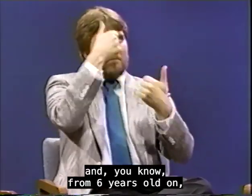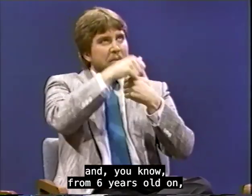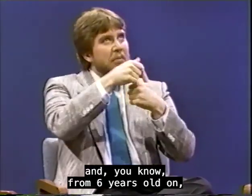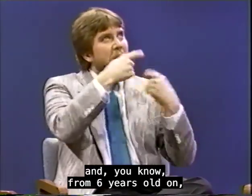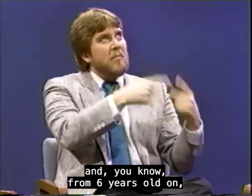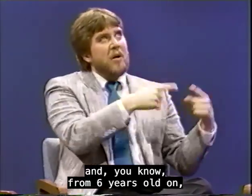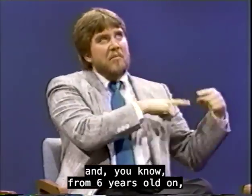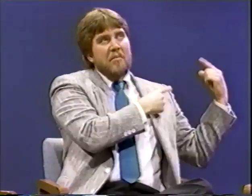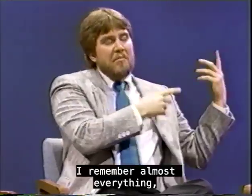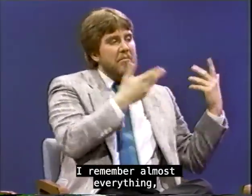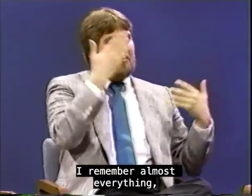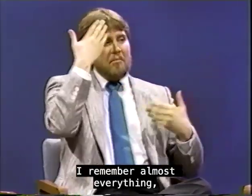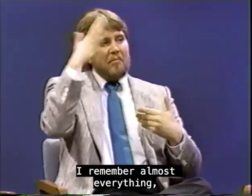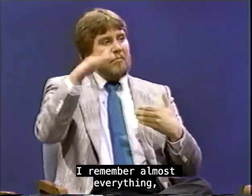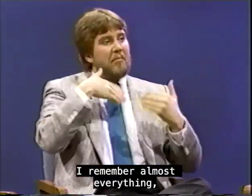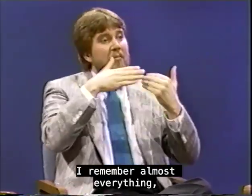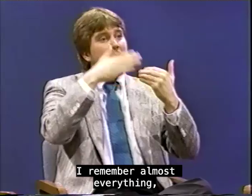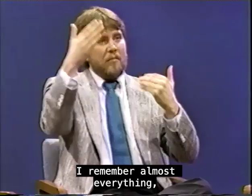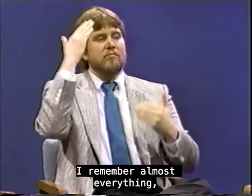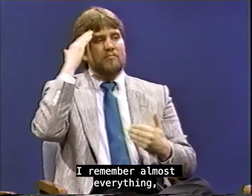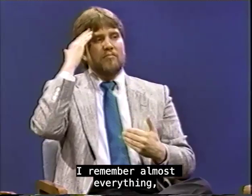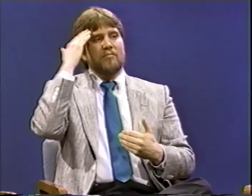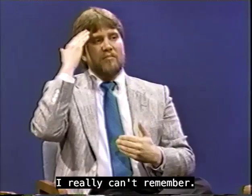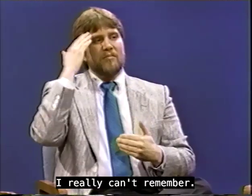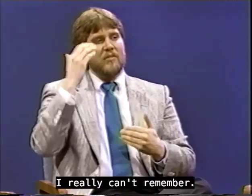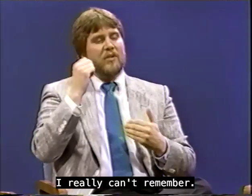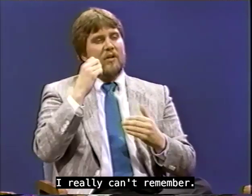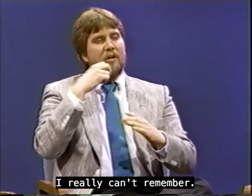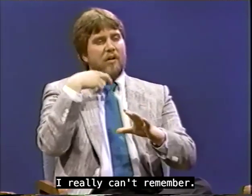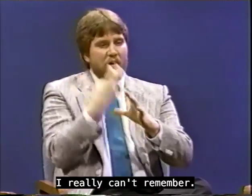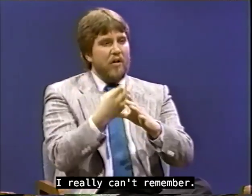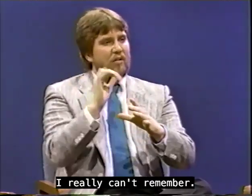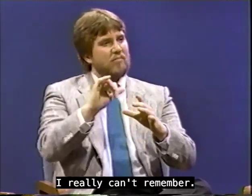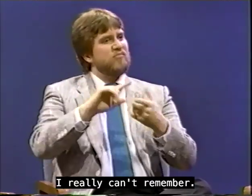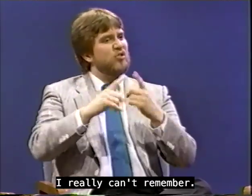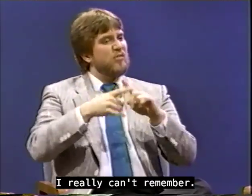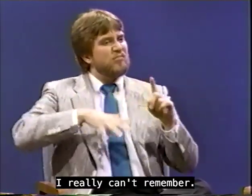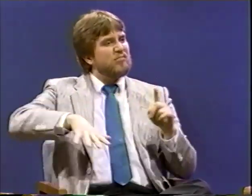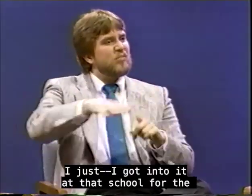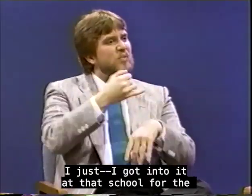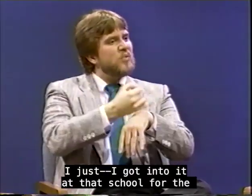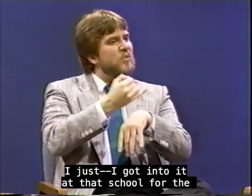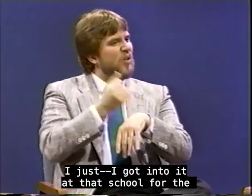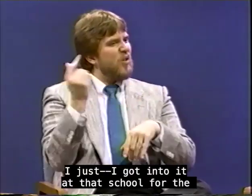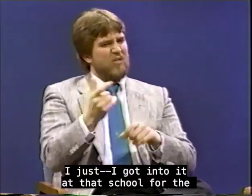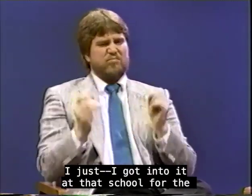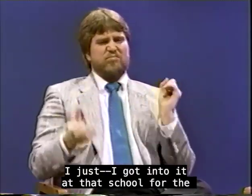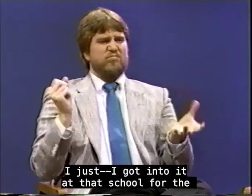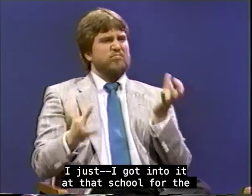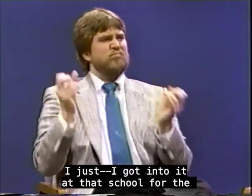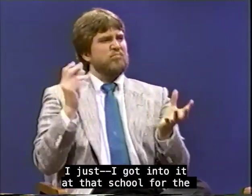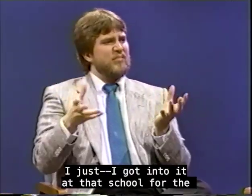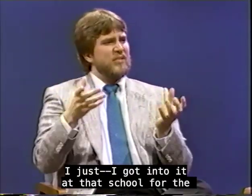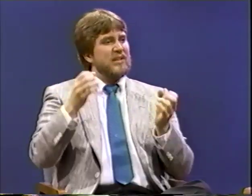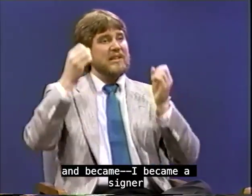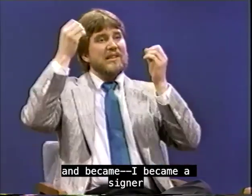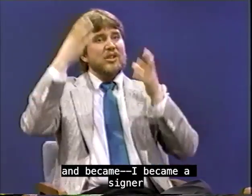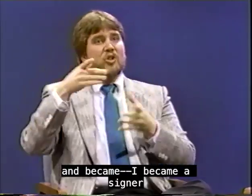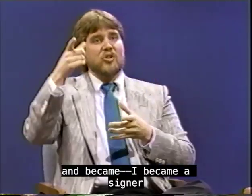on, I remember almost everything. But prior to that, I really can't remember. I got into it at that school for the deaf and